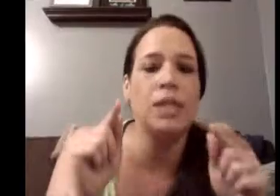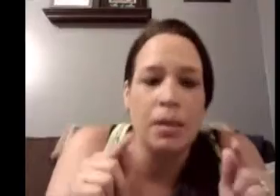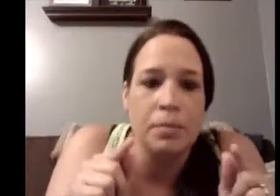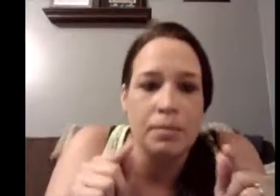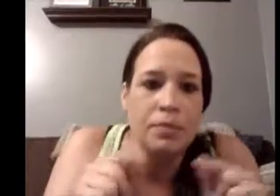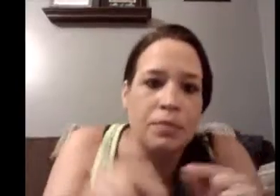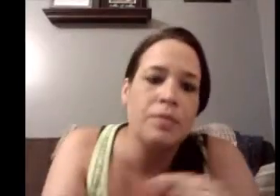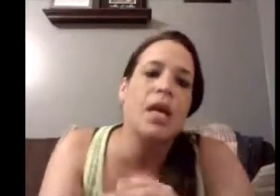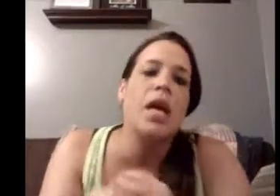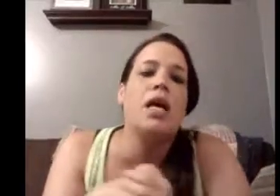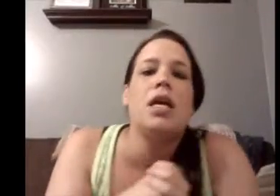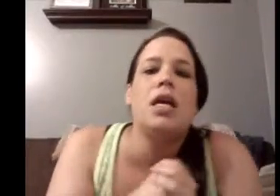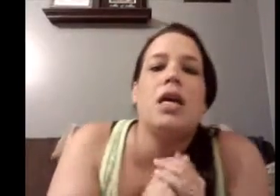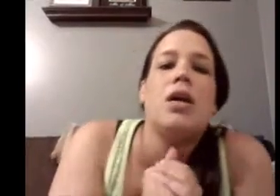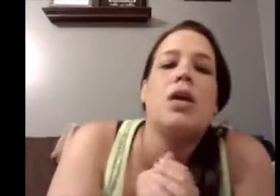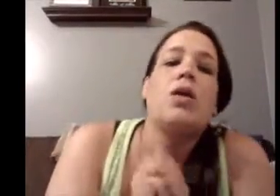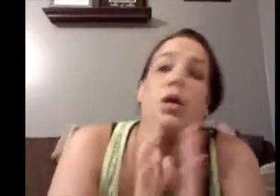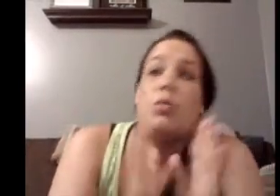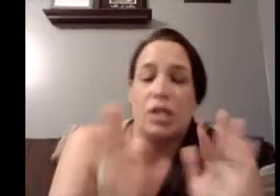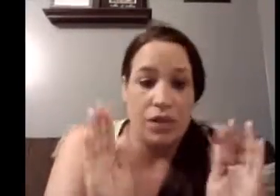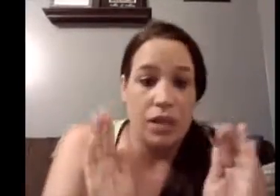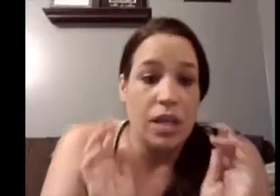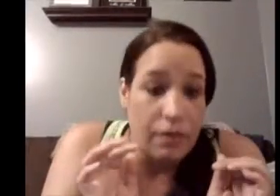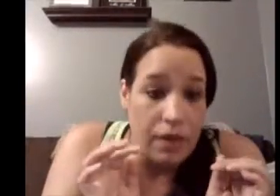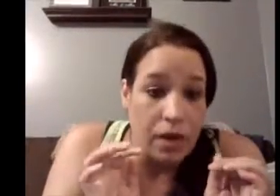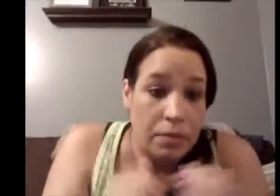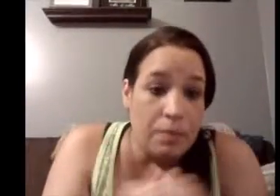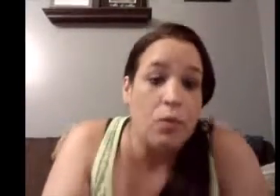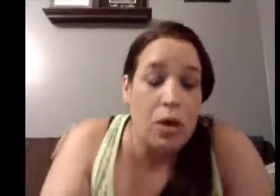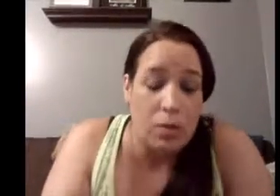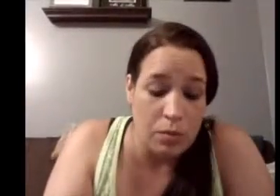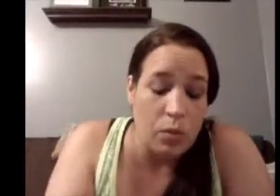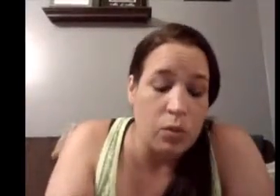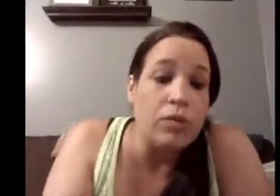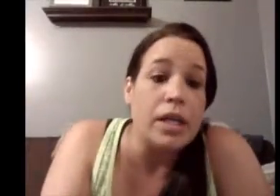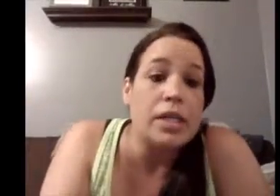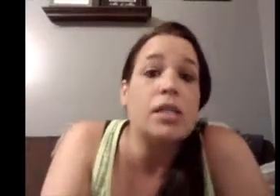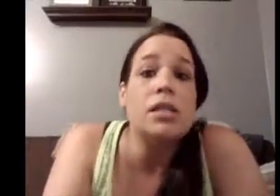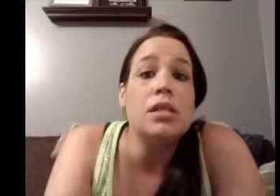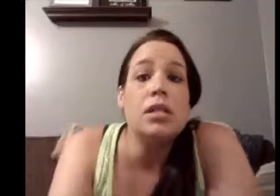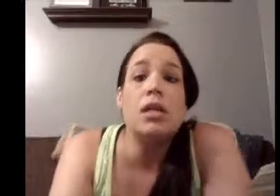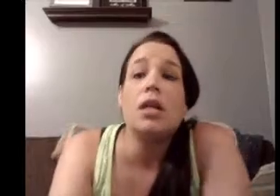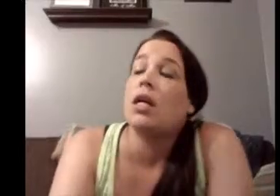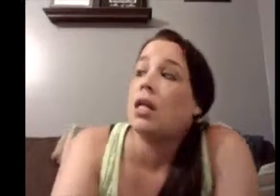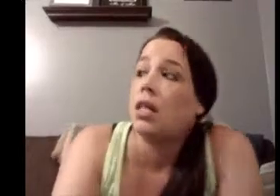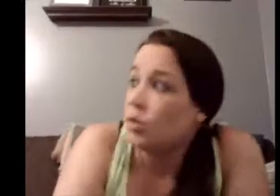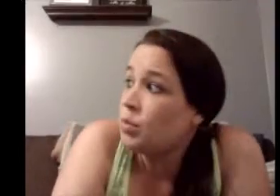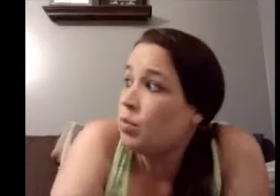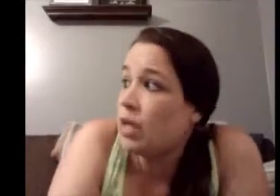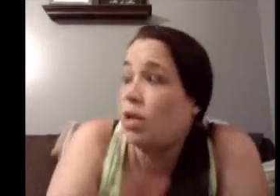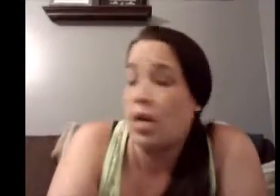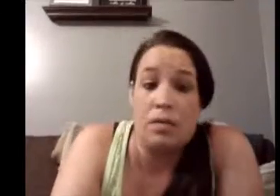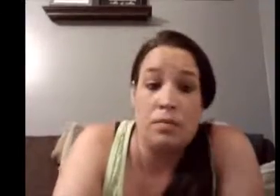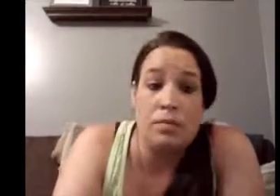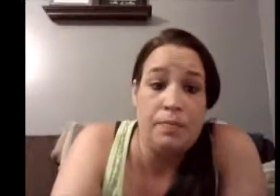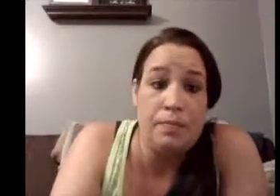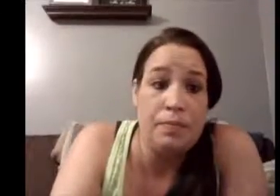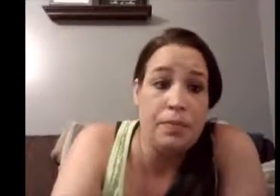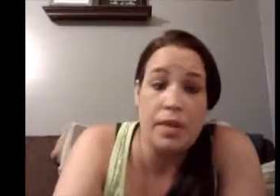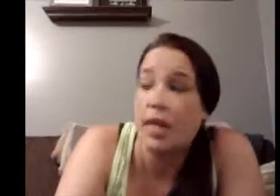time in West Philadelphia, where I was born and raised, there was a playground, and that's